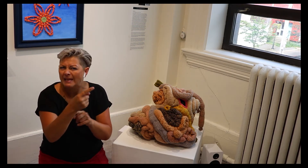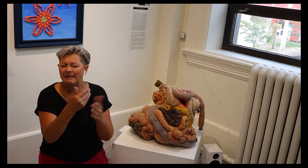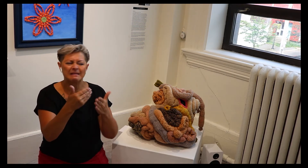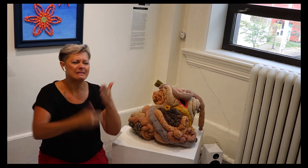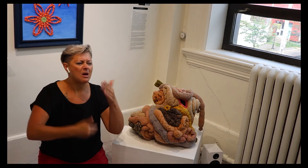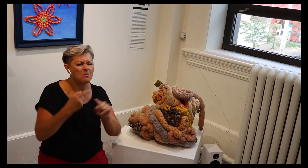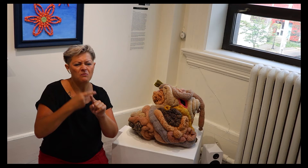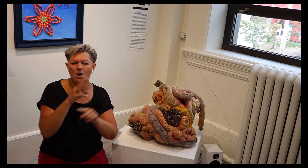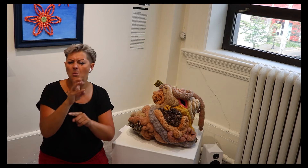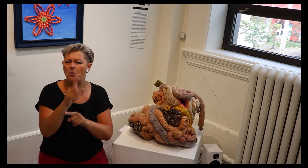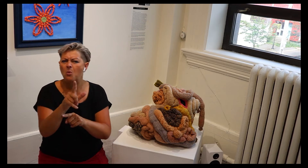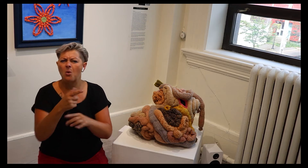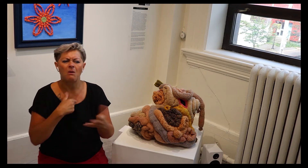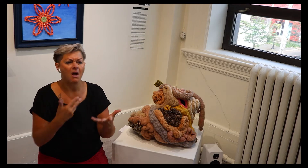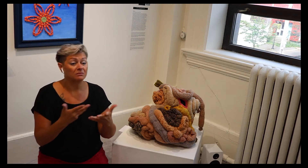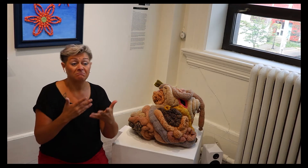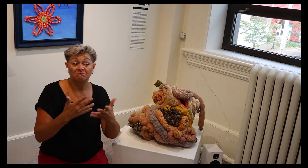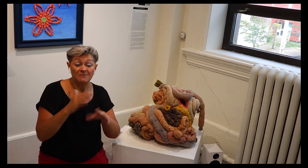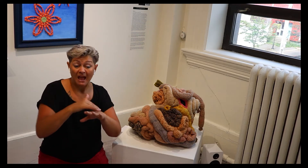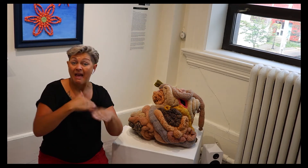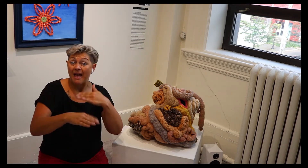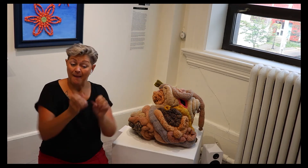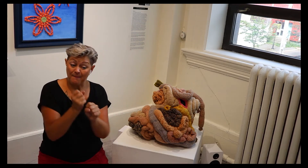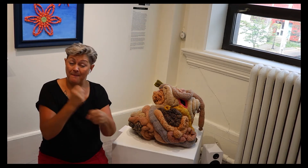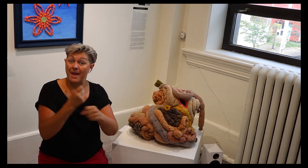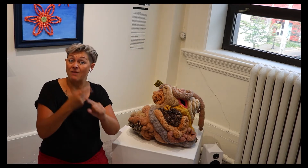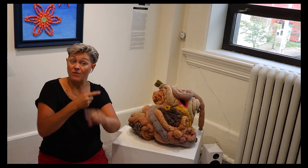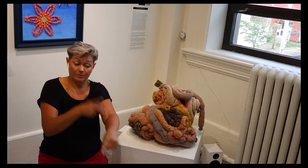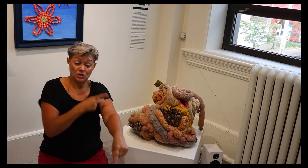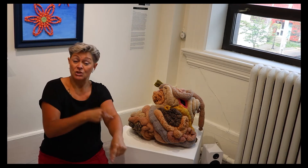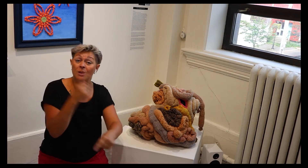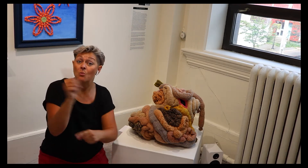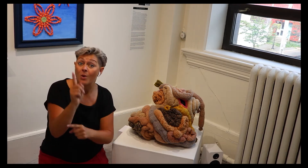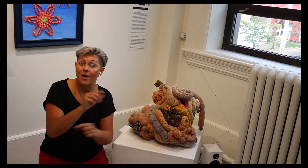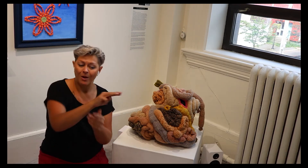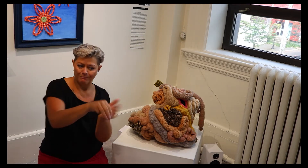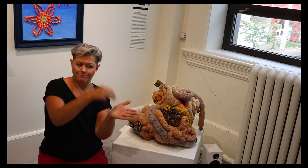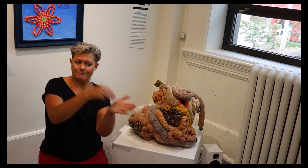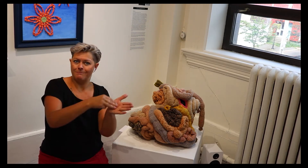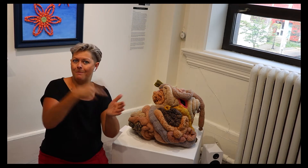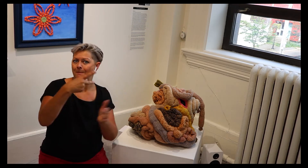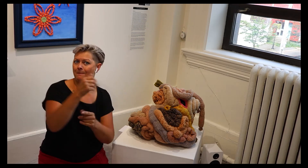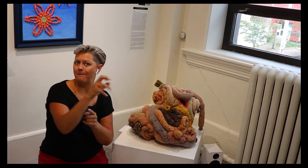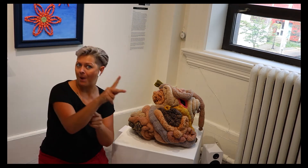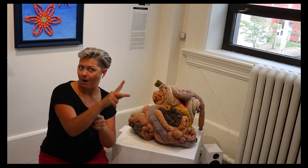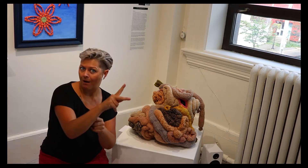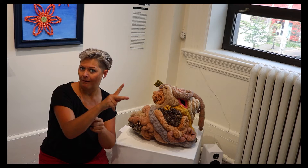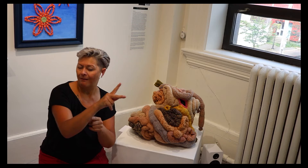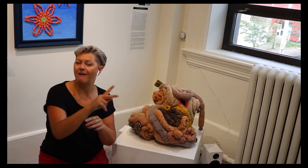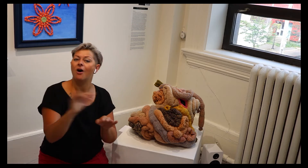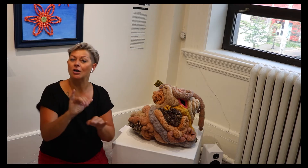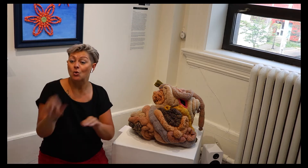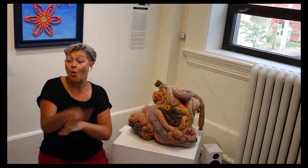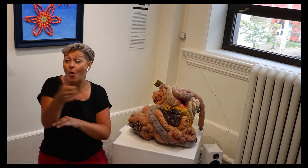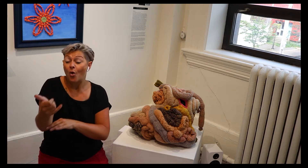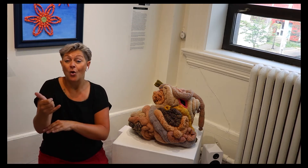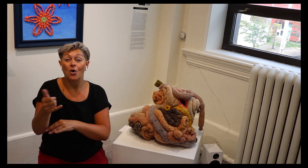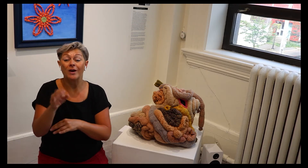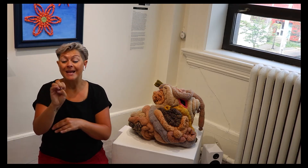I hand-processed from the urban sheep in Montreal's Parc Maisonneuve and Cap Saint-Jacques Ecological Farm, from